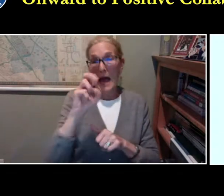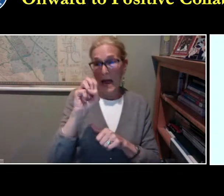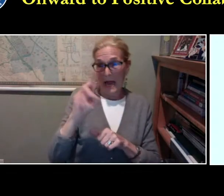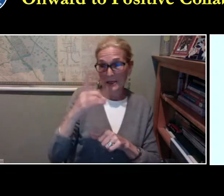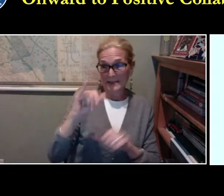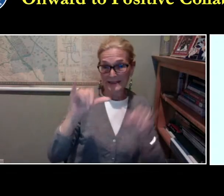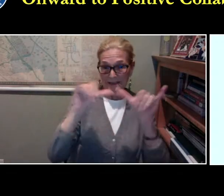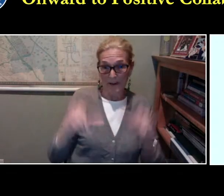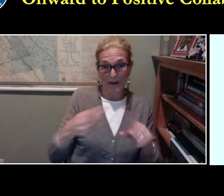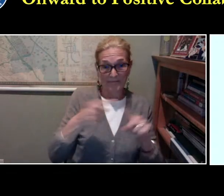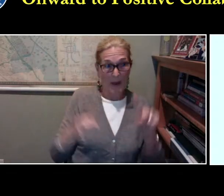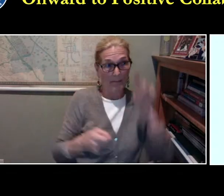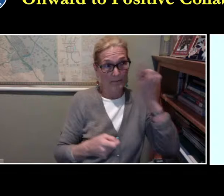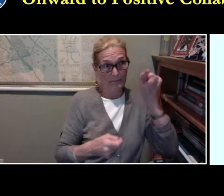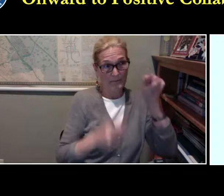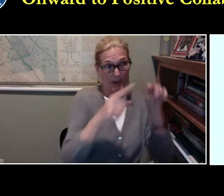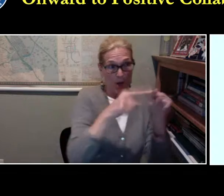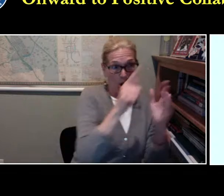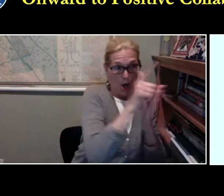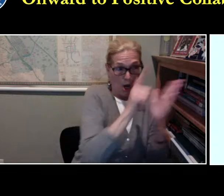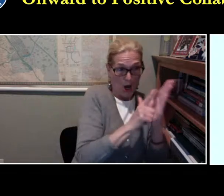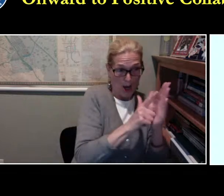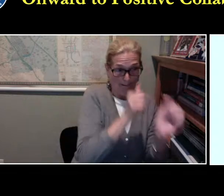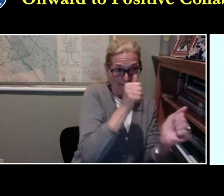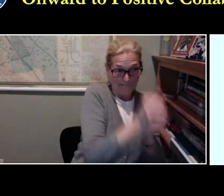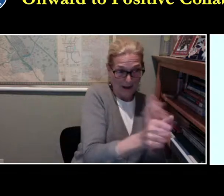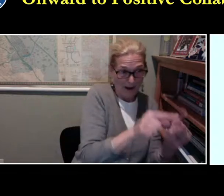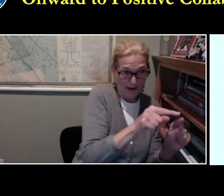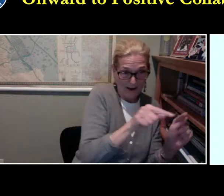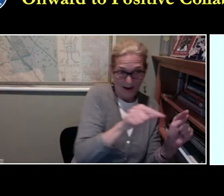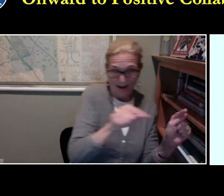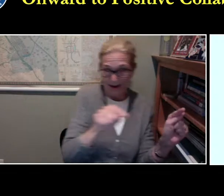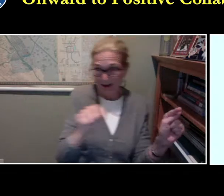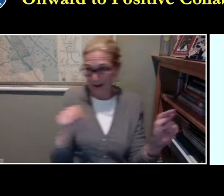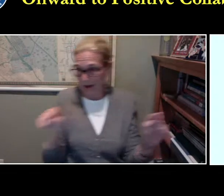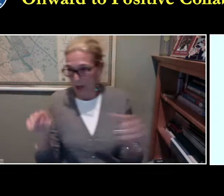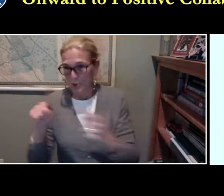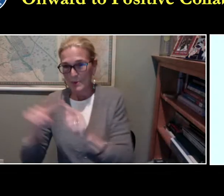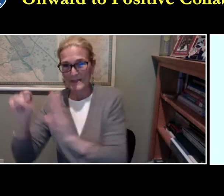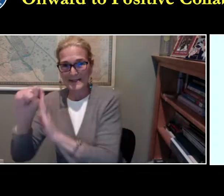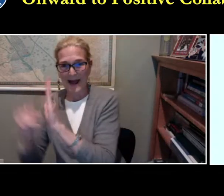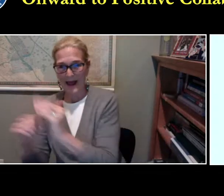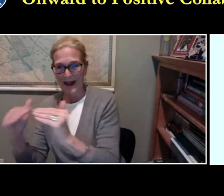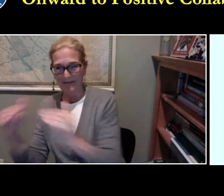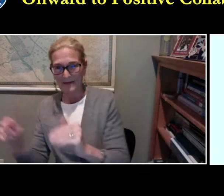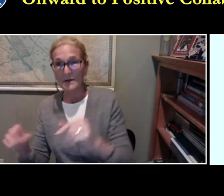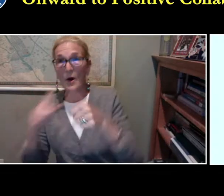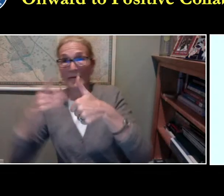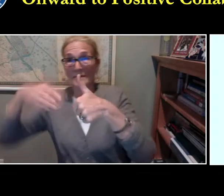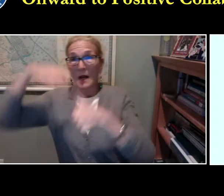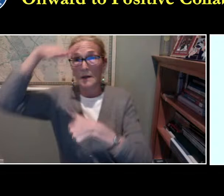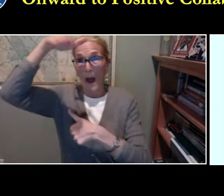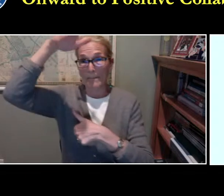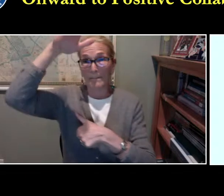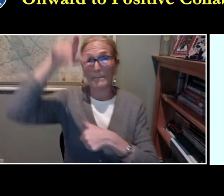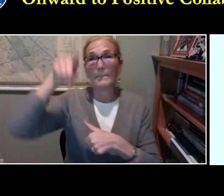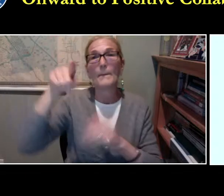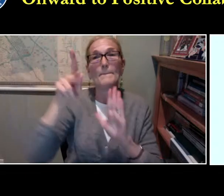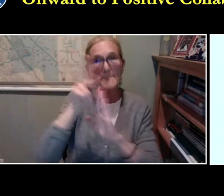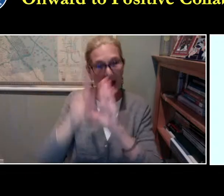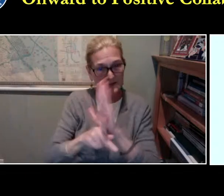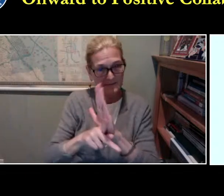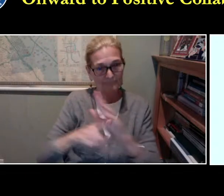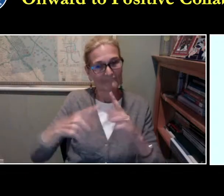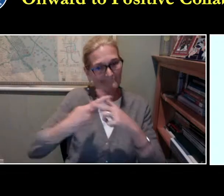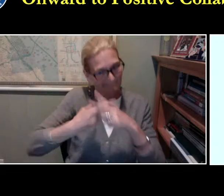look like for you on the live stream audience, but from the law that is passed to